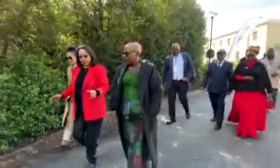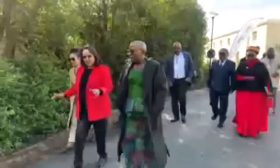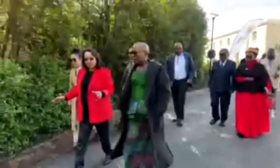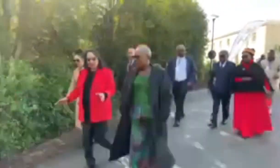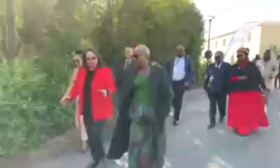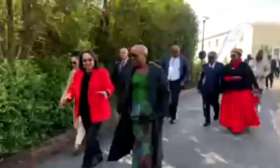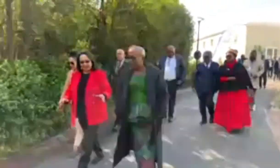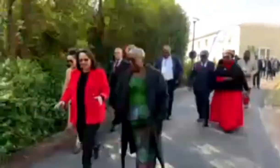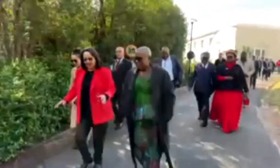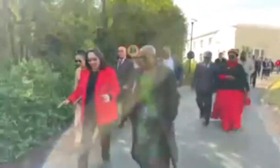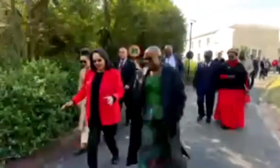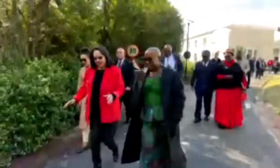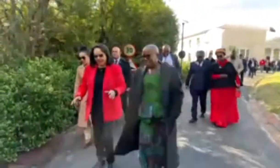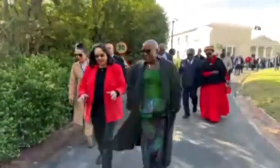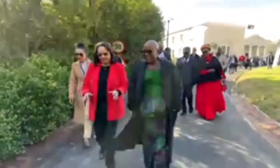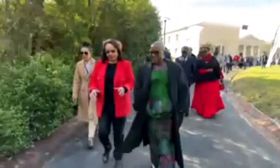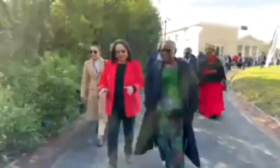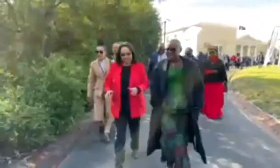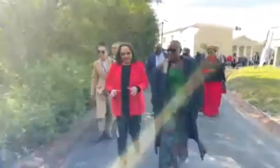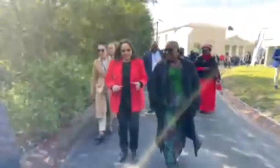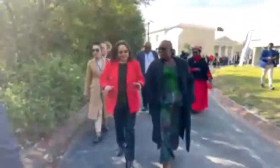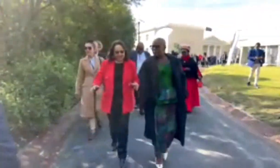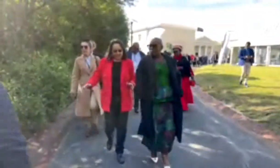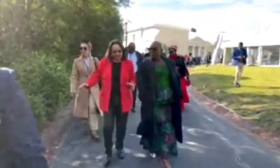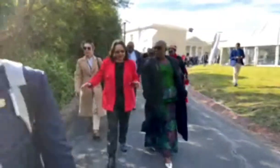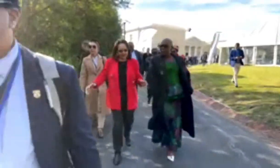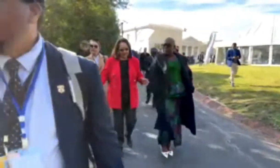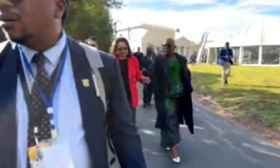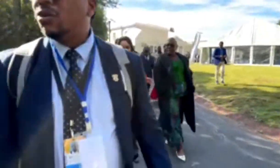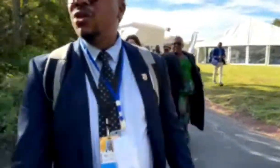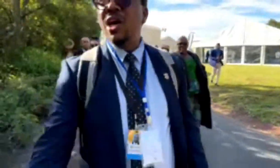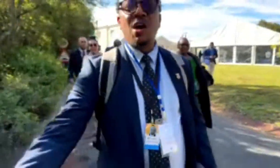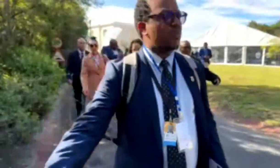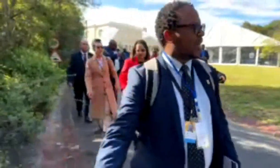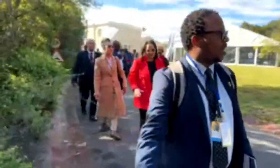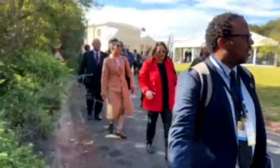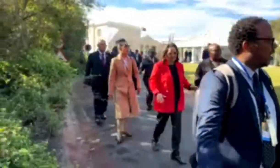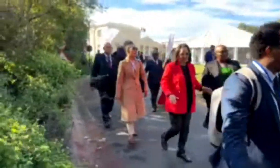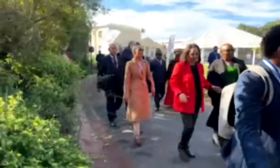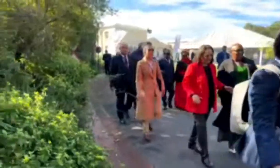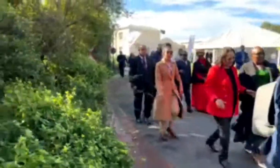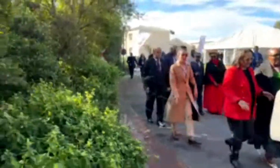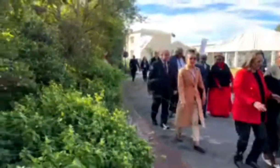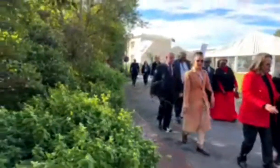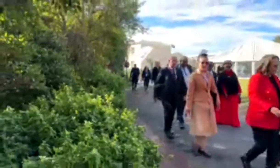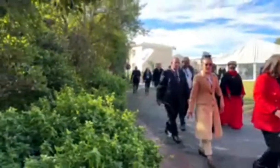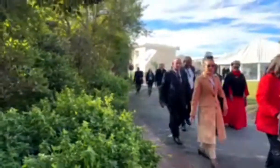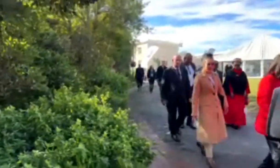You can walk faster. Faster than